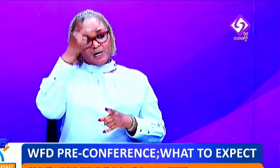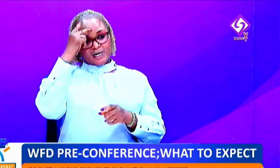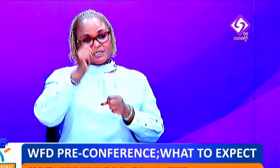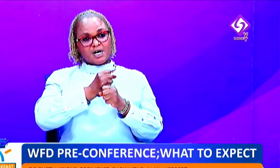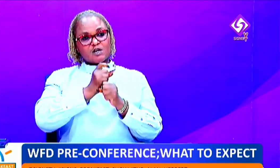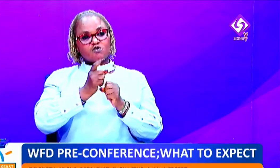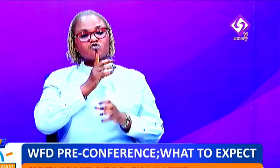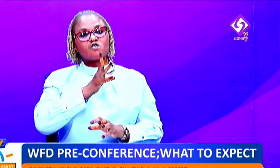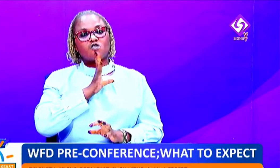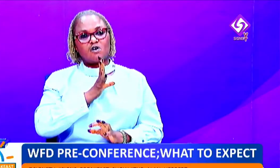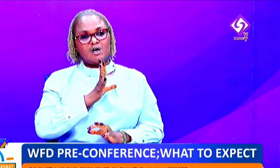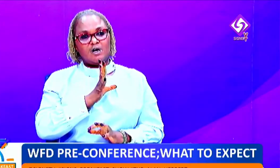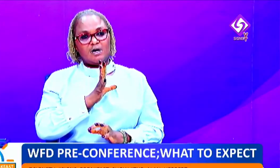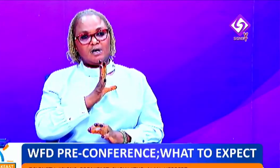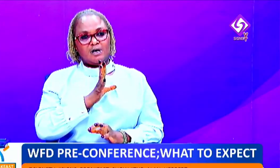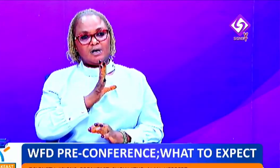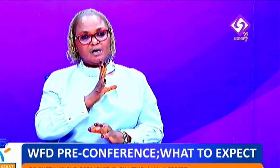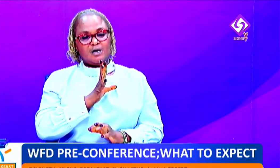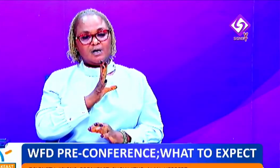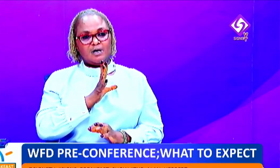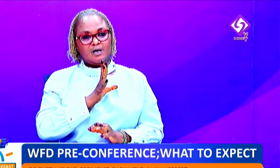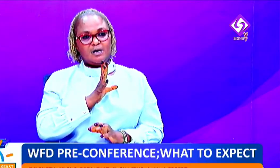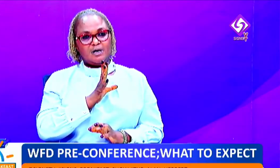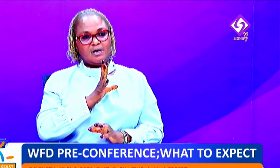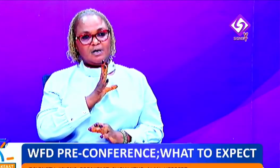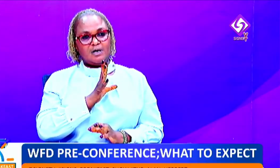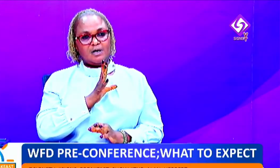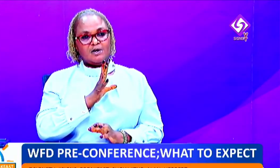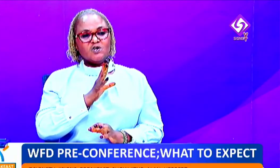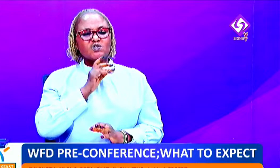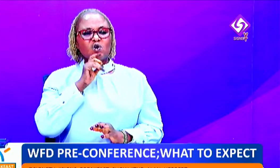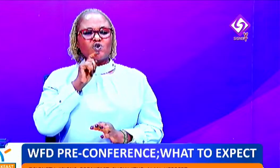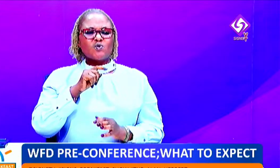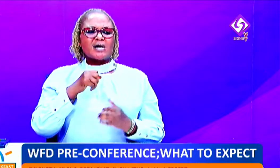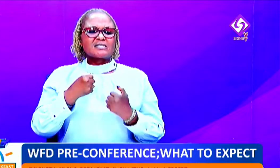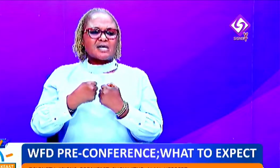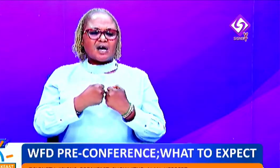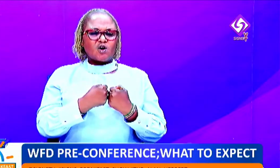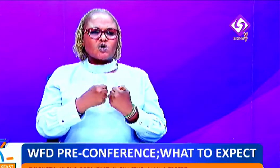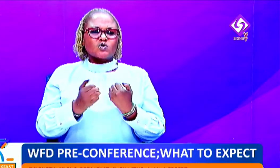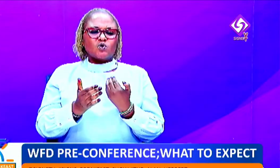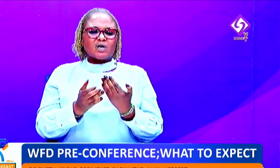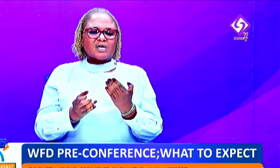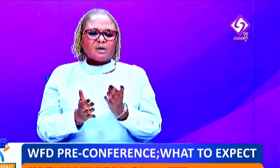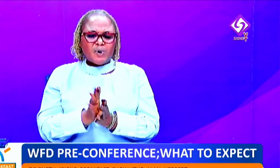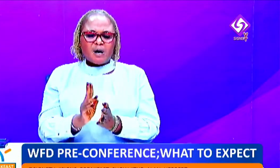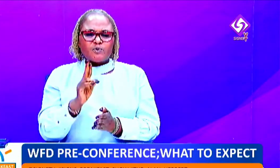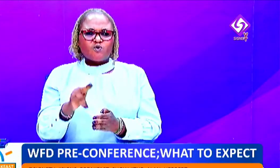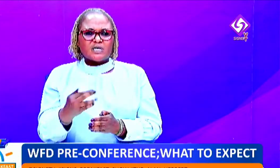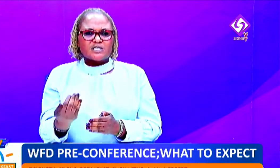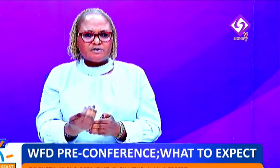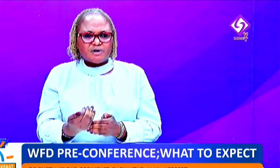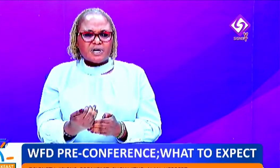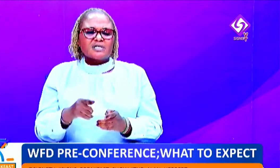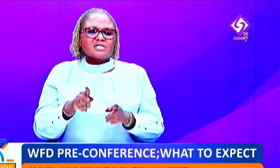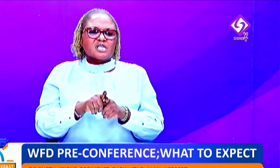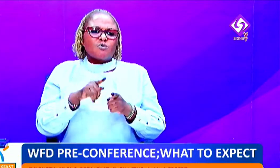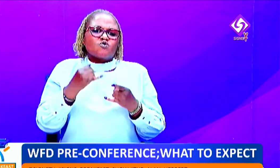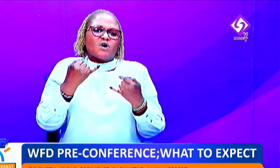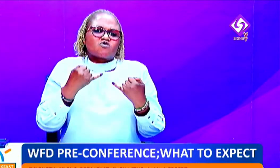be bullied because your parent cannot talk. They feel your parent cannot speak up for you. So your children can be abused.